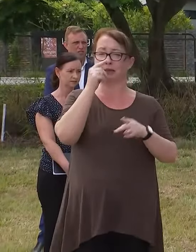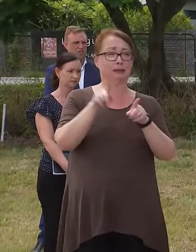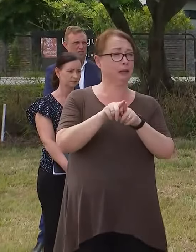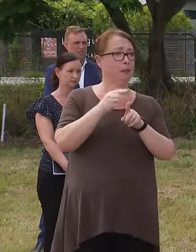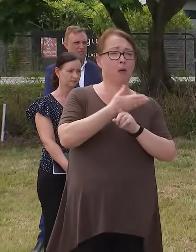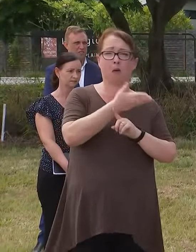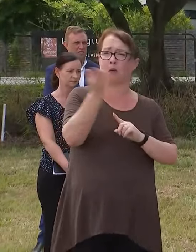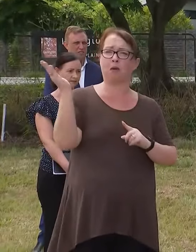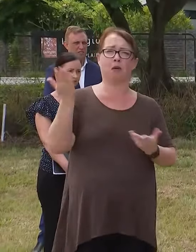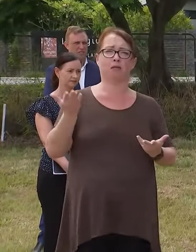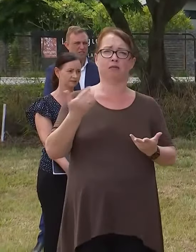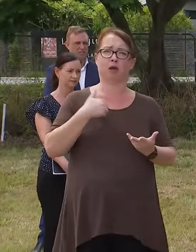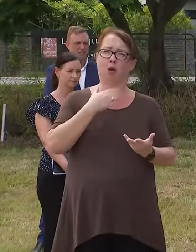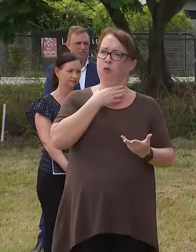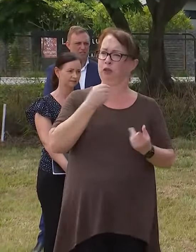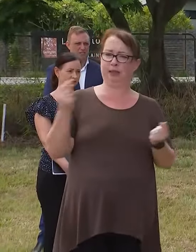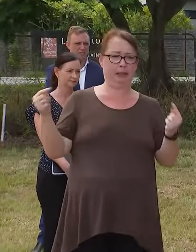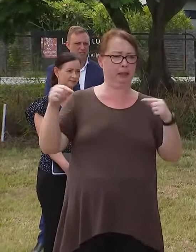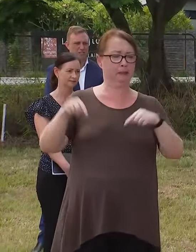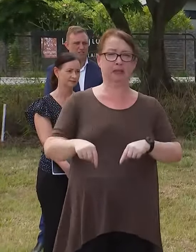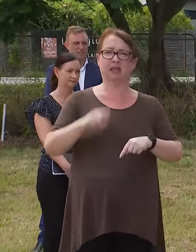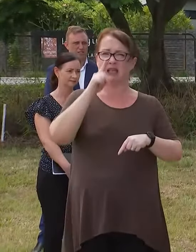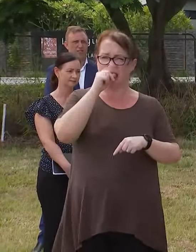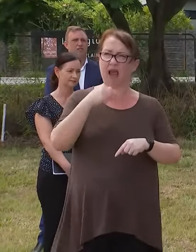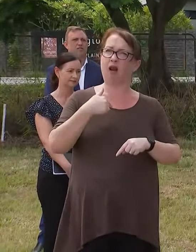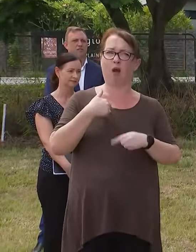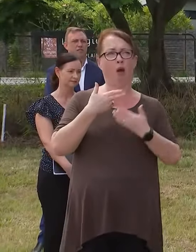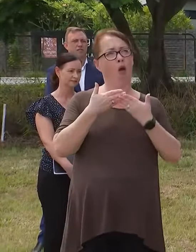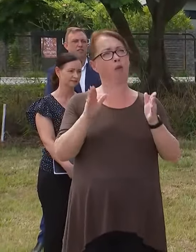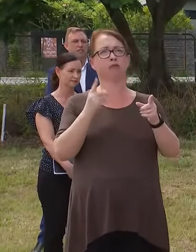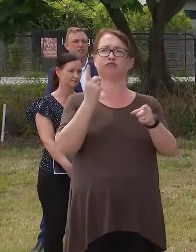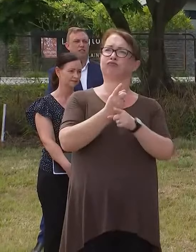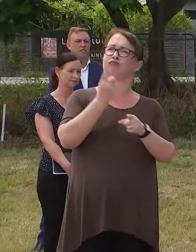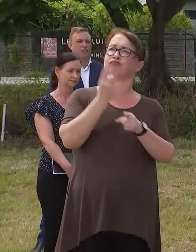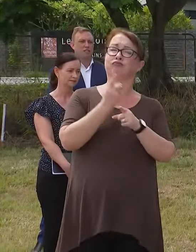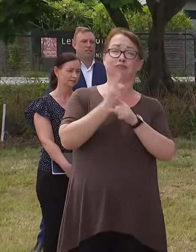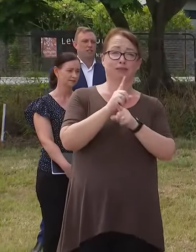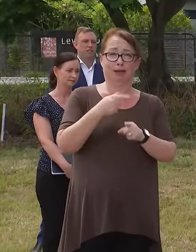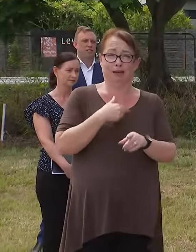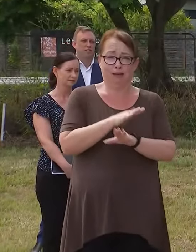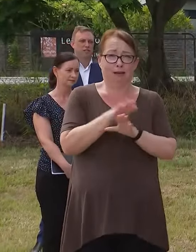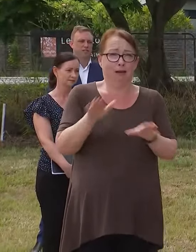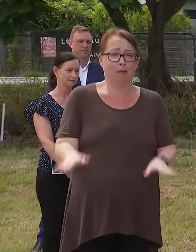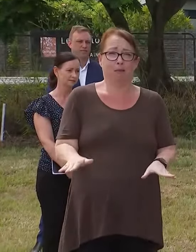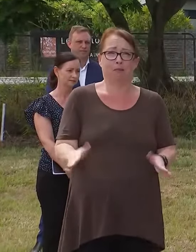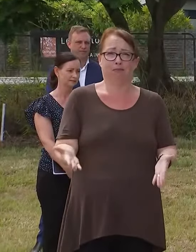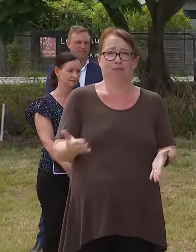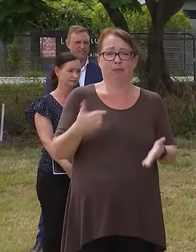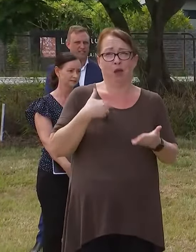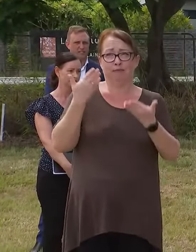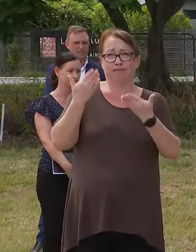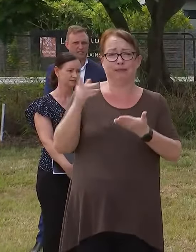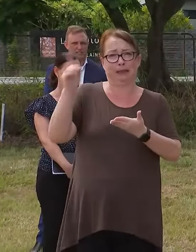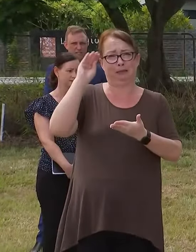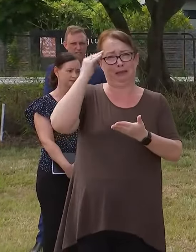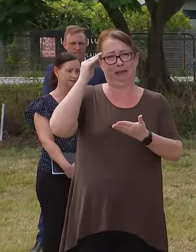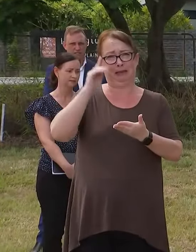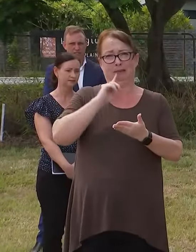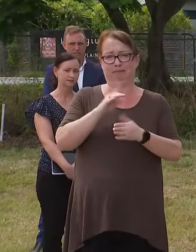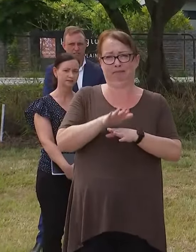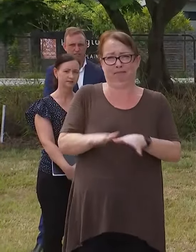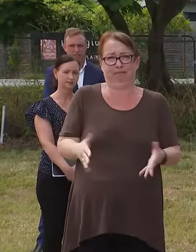else. I would like to come here and freely discuss all of these issues, but I can't. I respect the committee process.